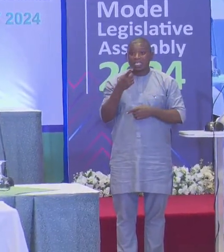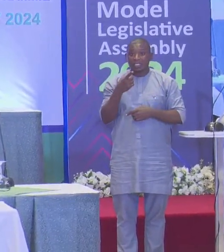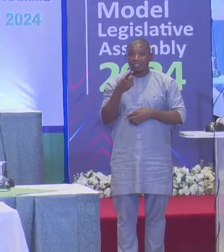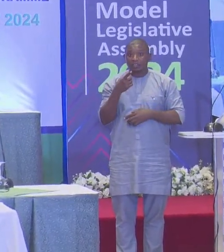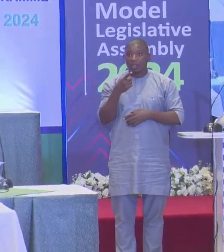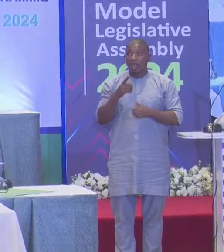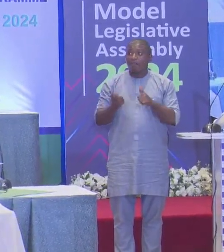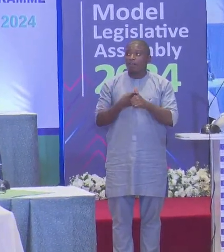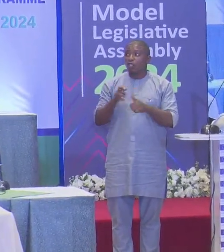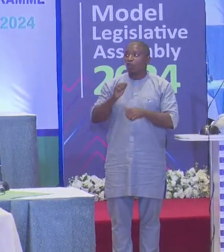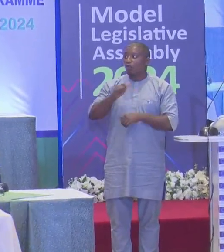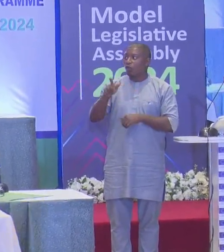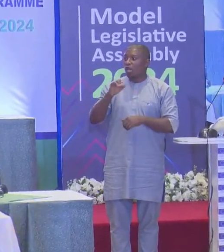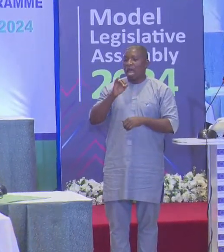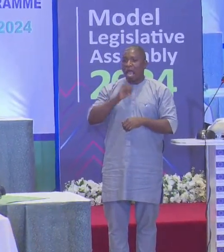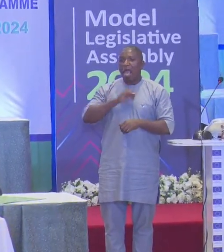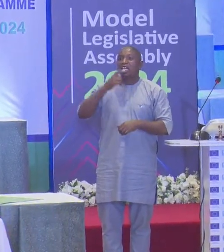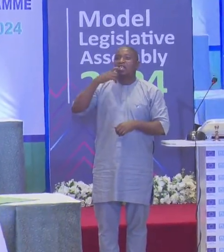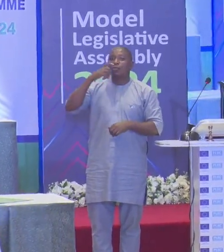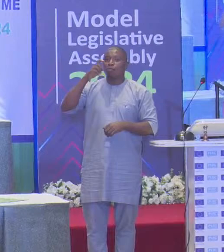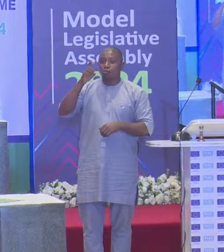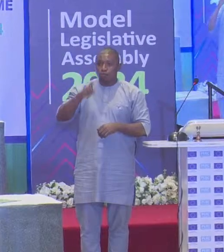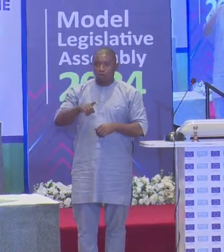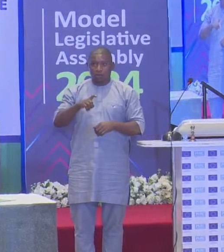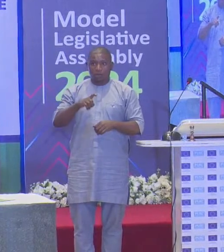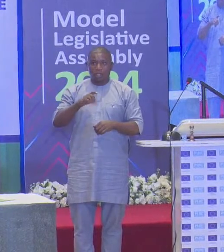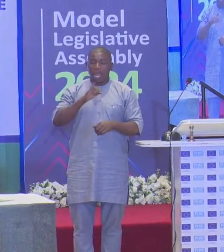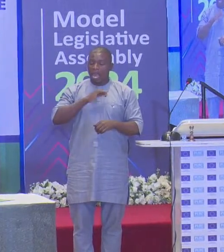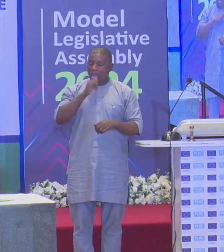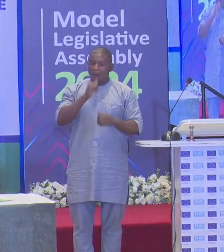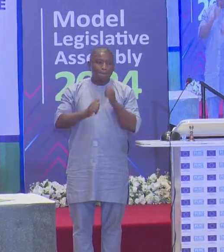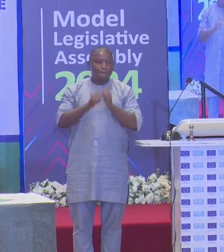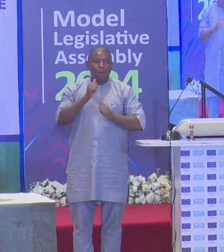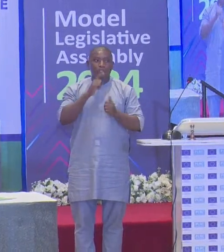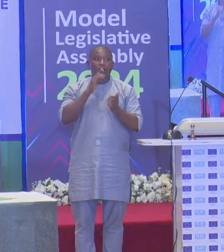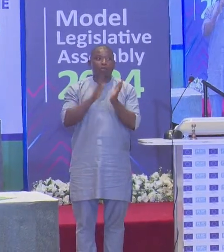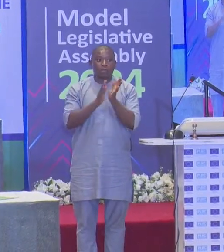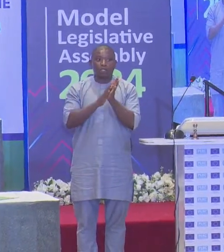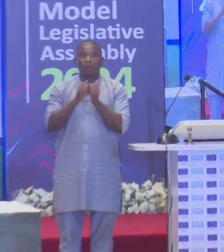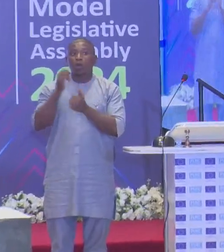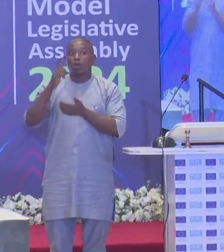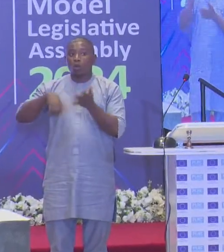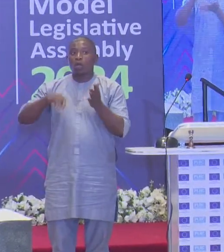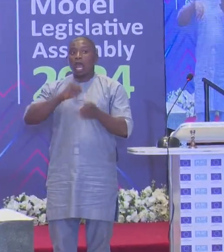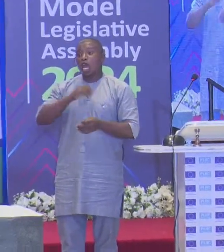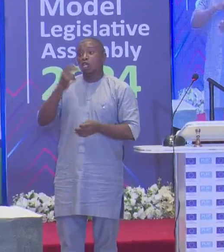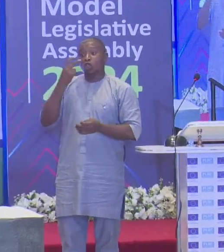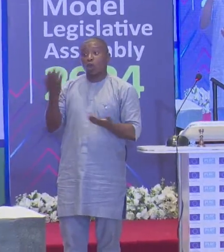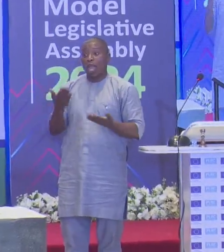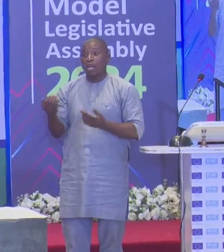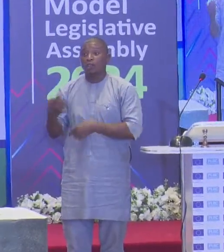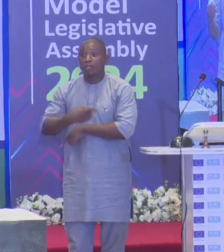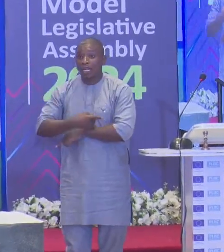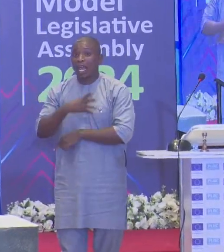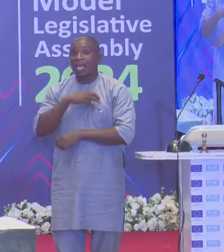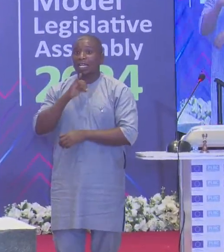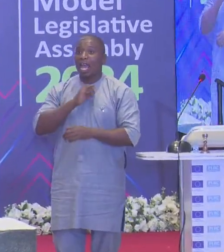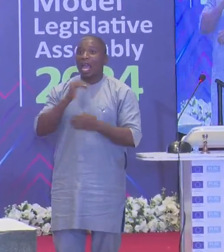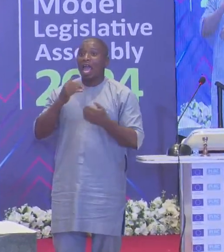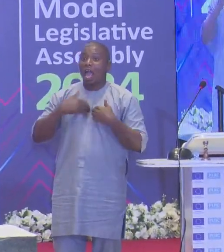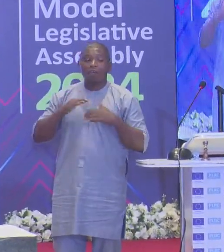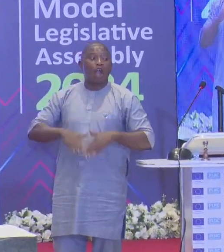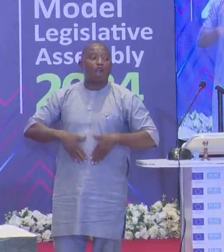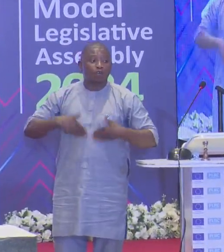first of all, I am most impressed with what I saw here today, and I have a confession to